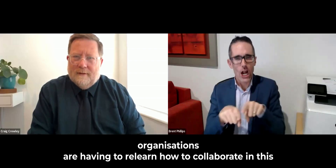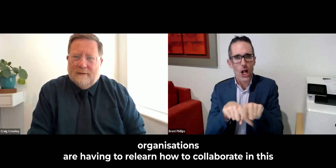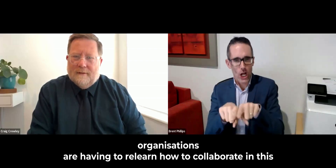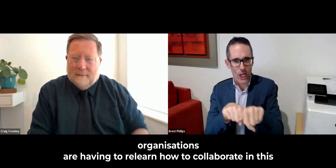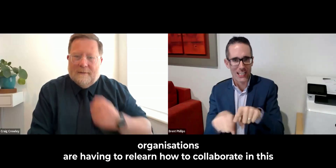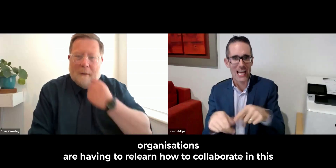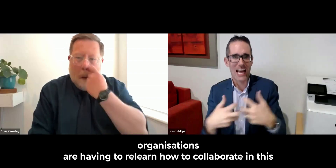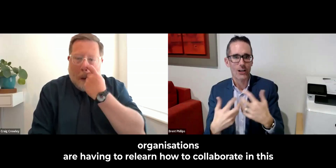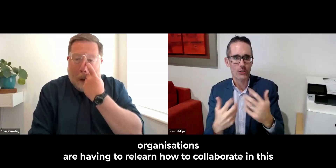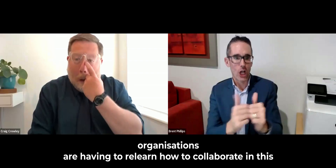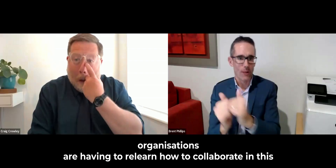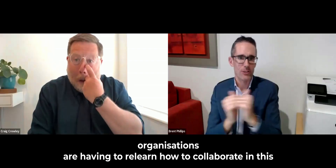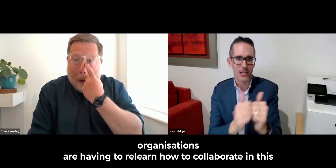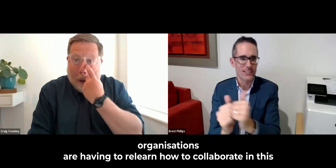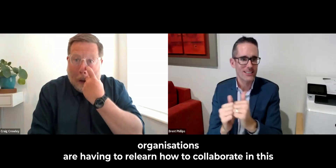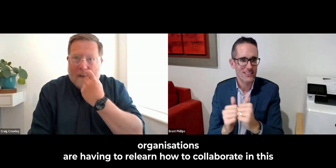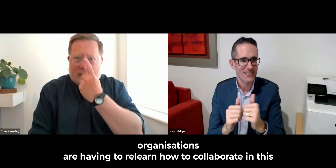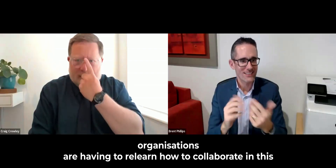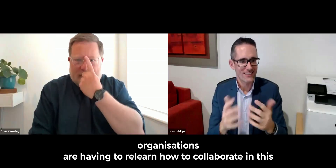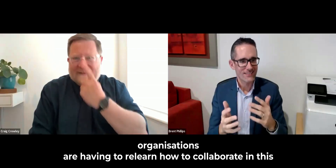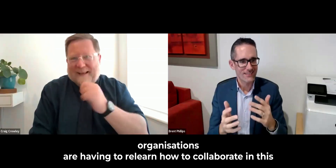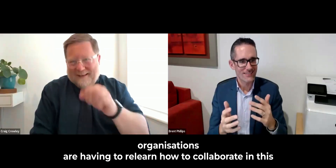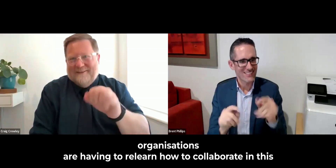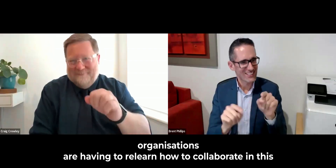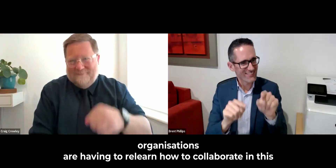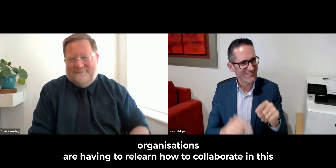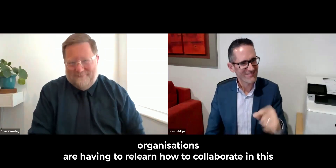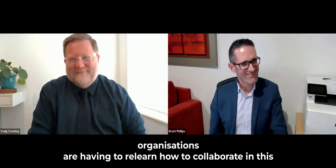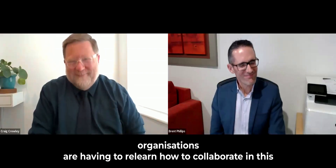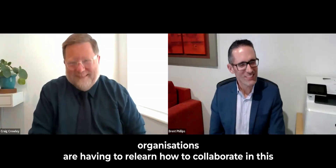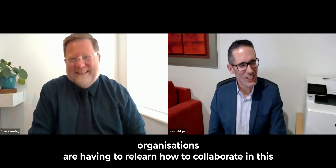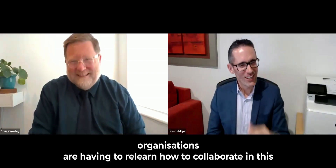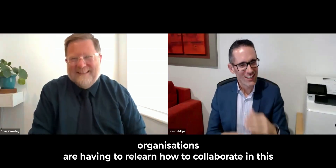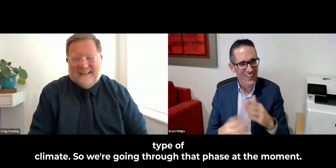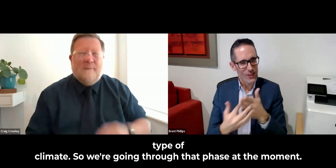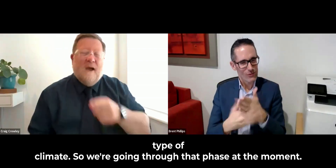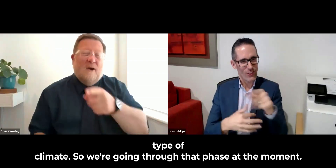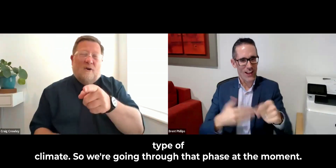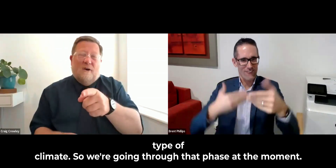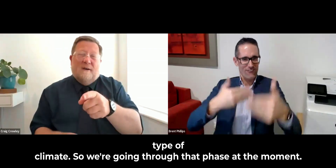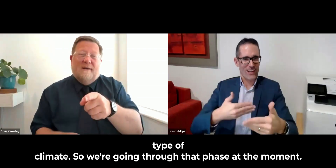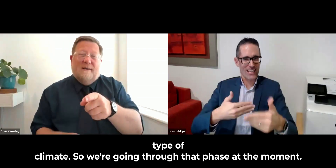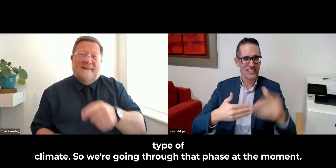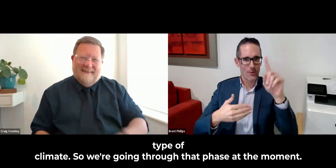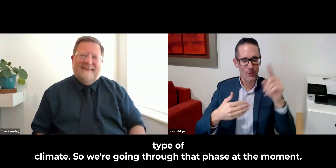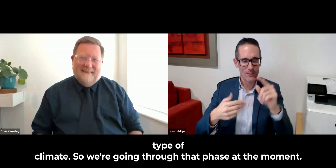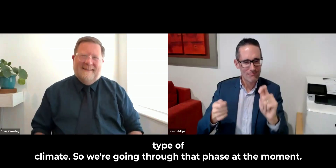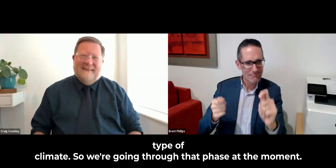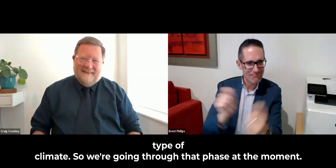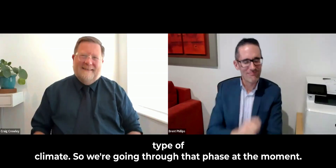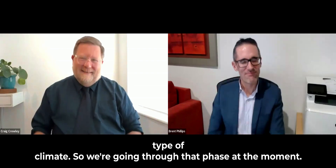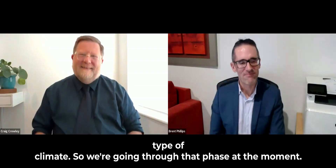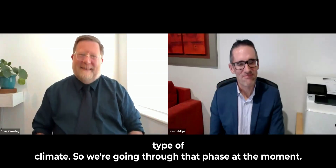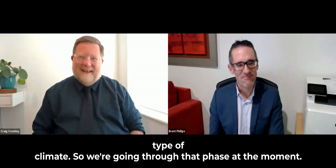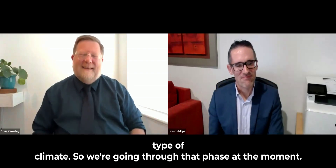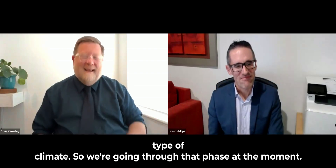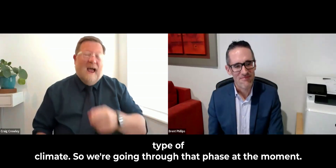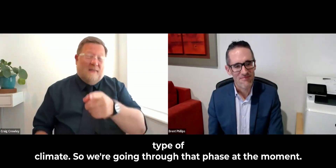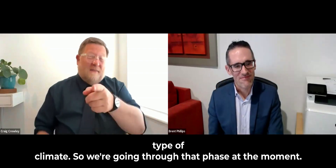organizations are having to relearn how to collaborate in this type of climate. So we're going through that phase at the